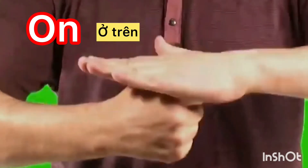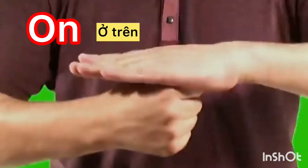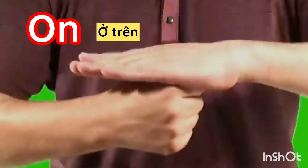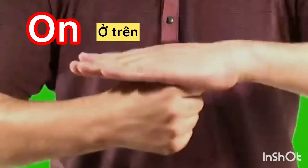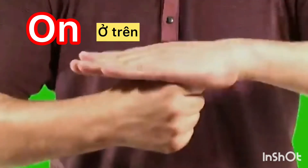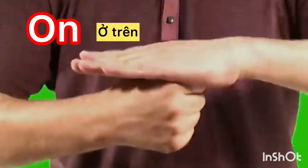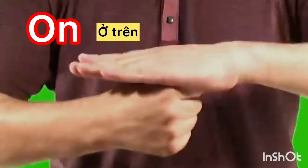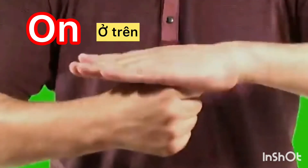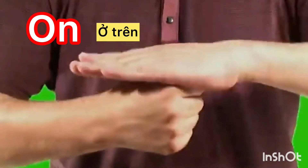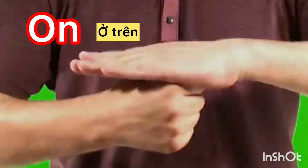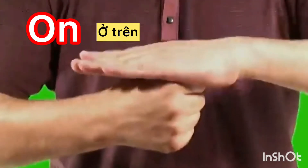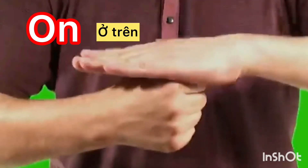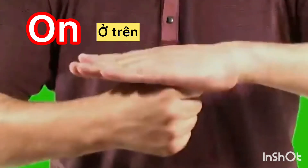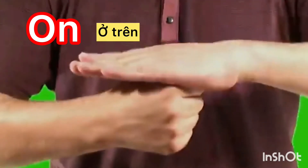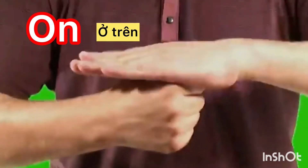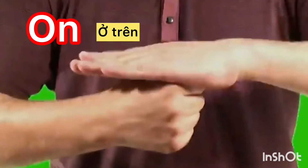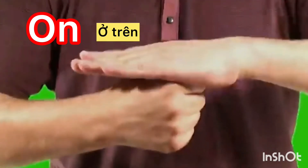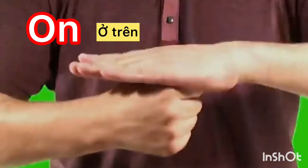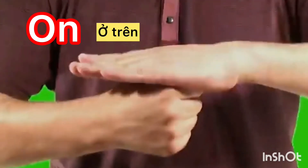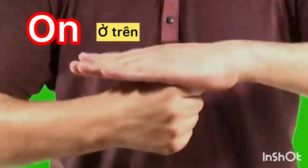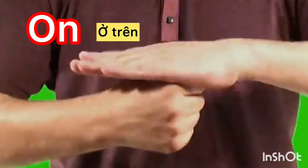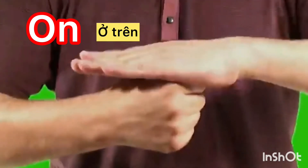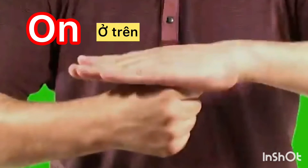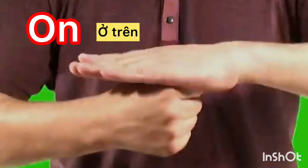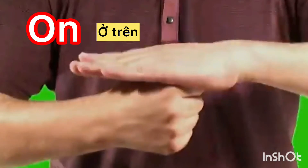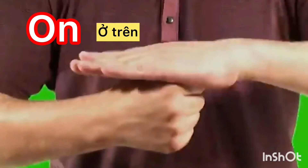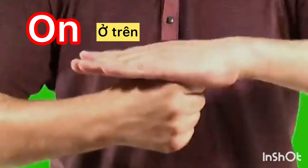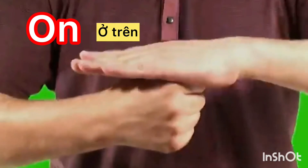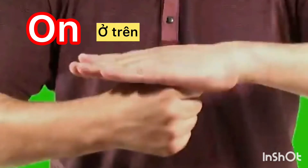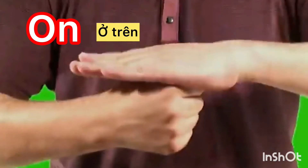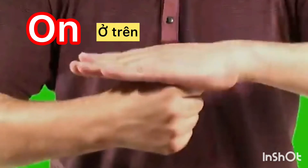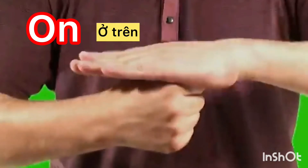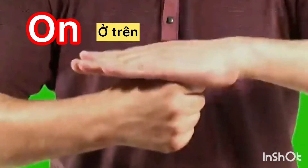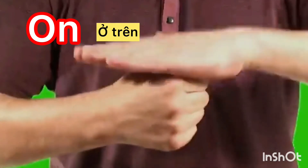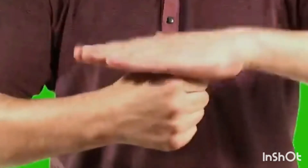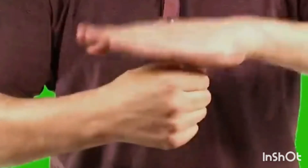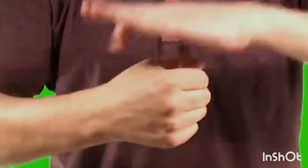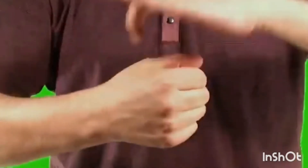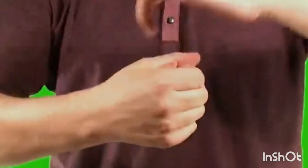On. On. On. On. In.